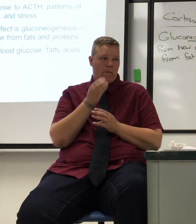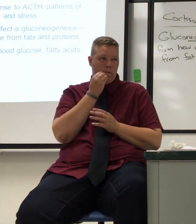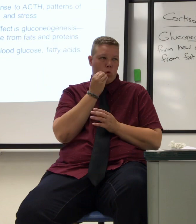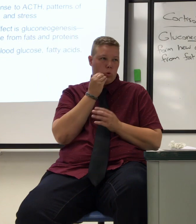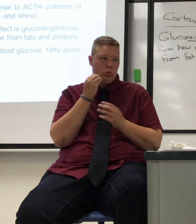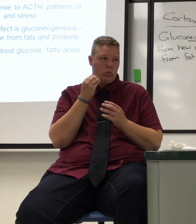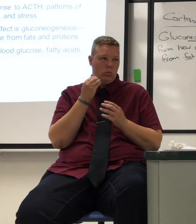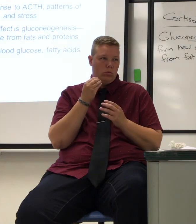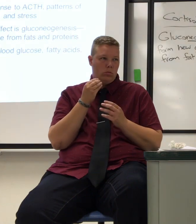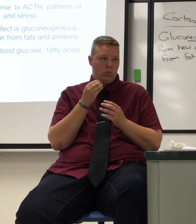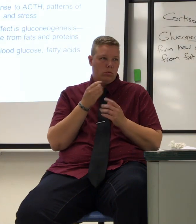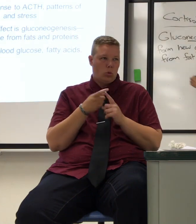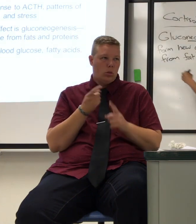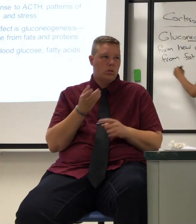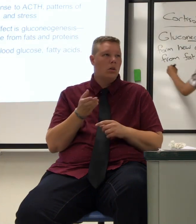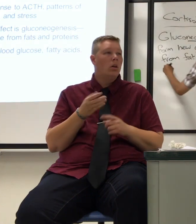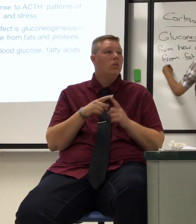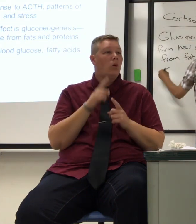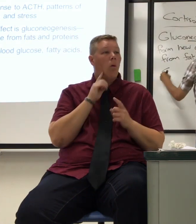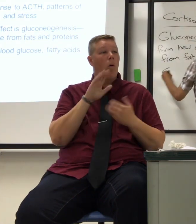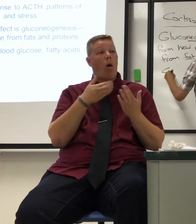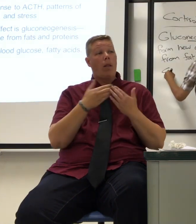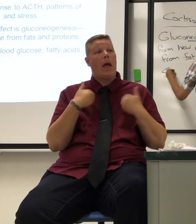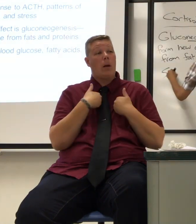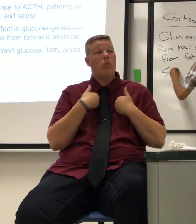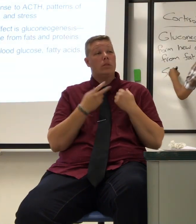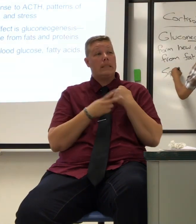their bodies. Spare glycogen.